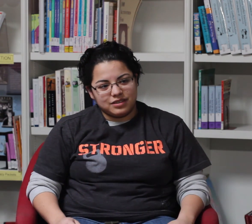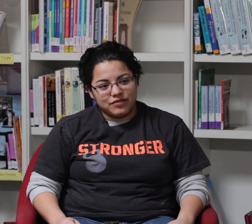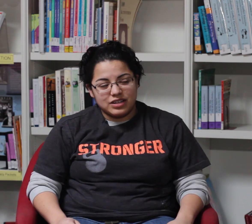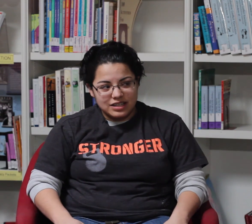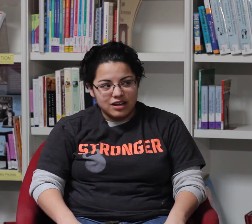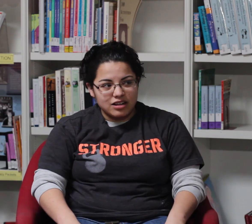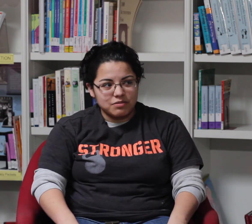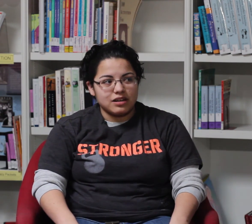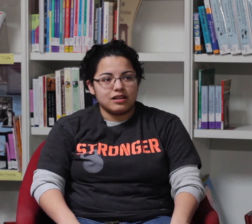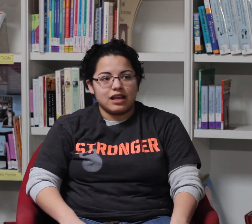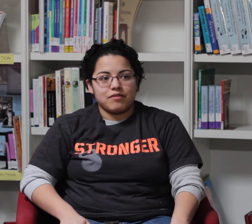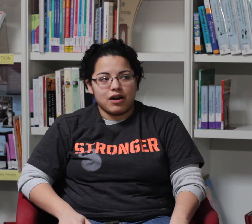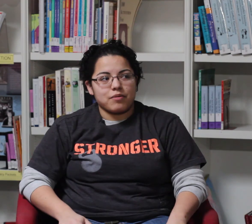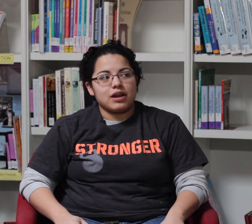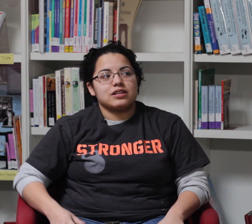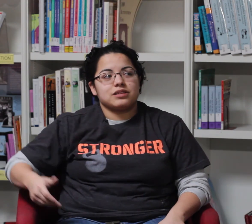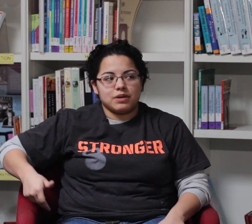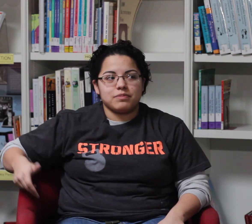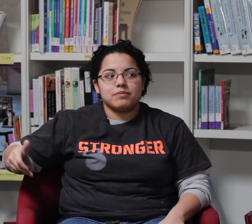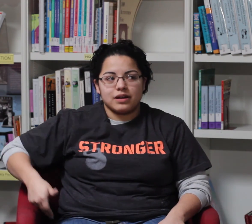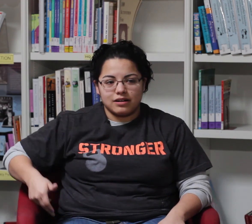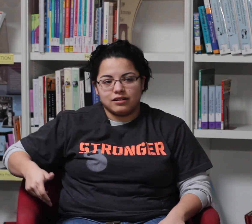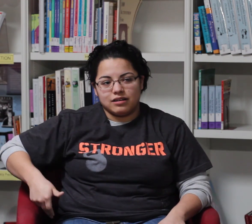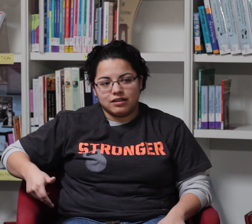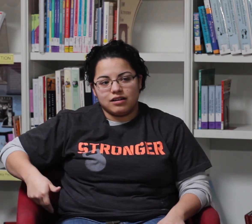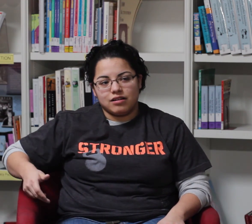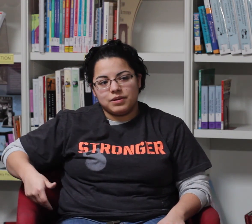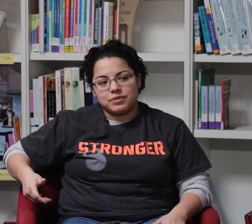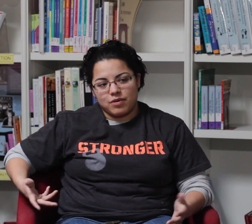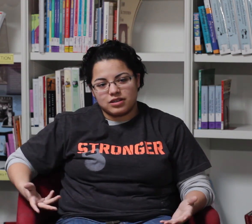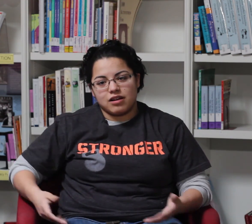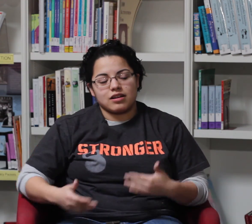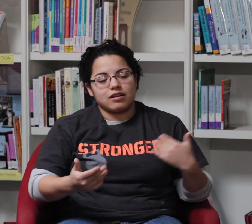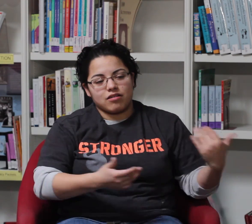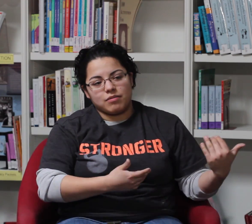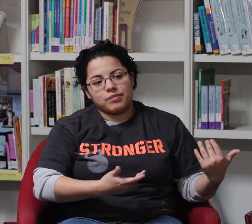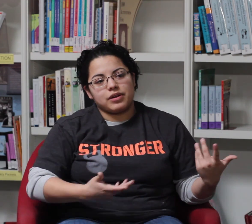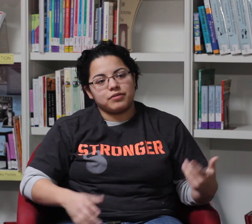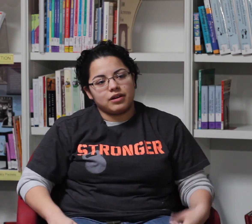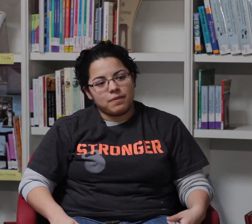if you need to talk to me, right away, just beep the button, beep the walkie-talkie, and I'll come up right away.